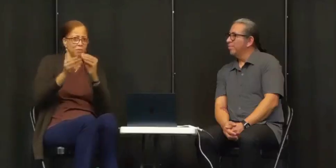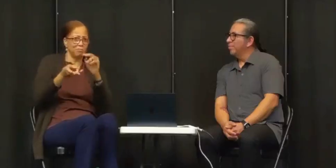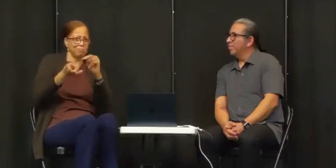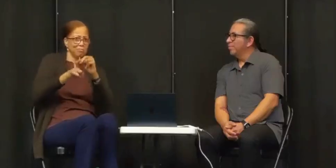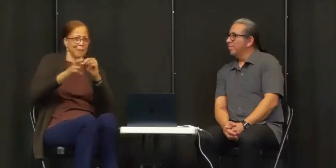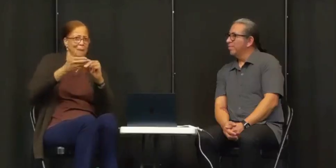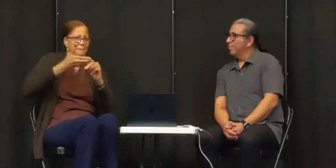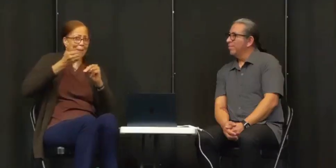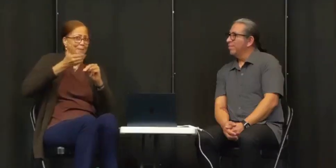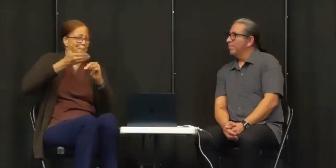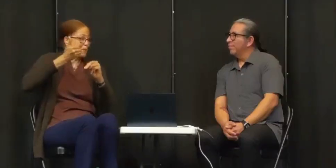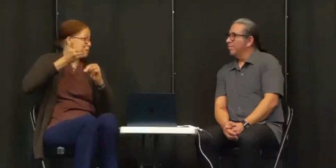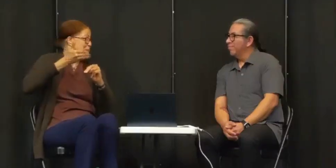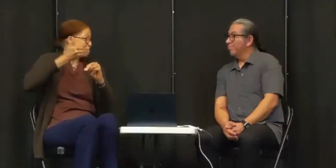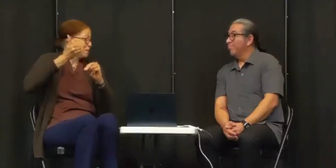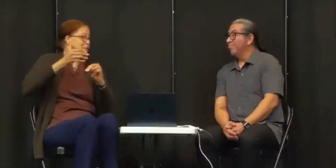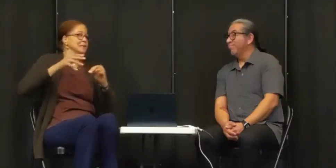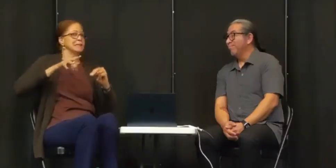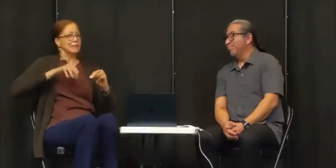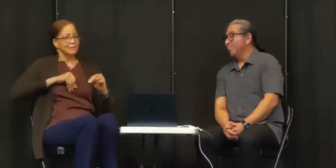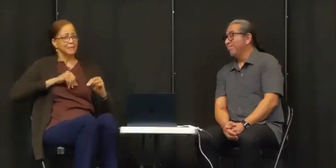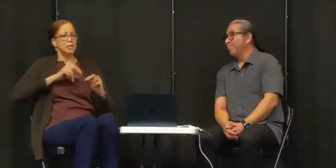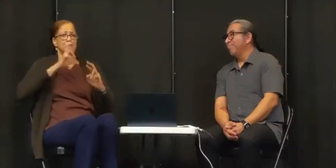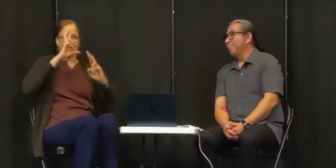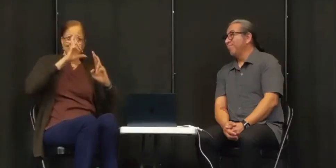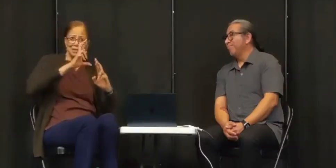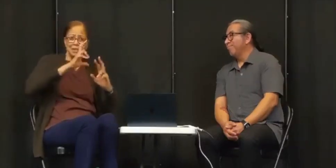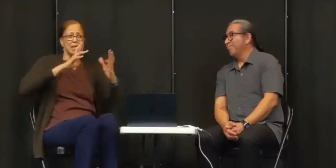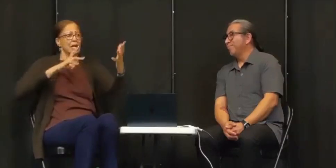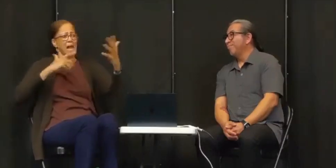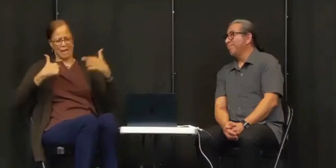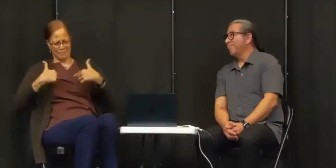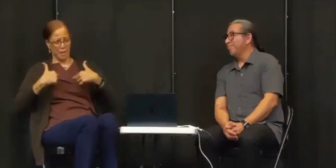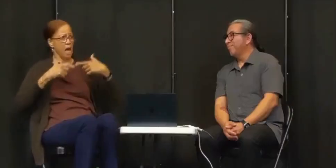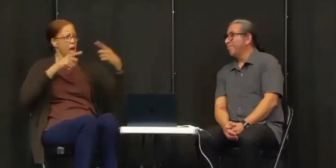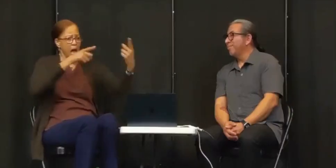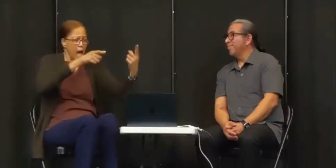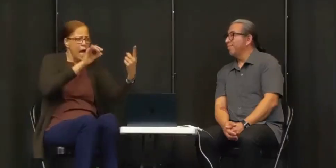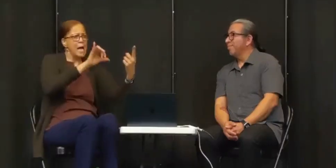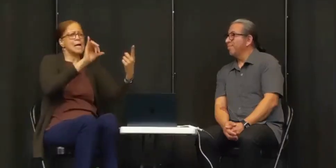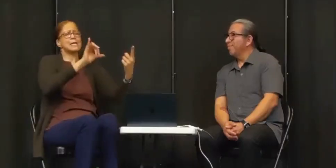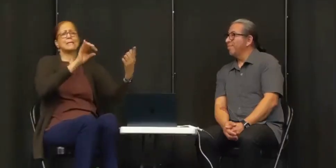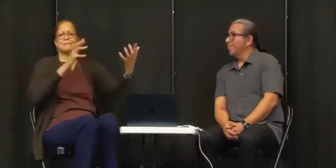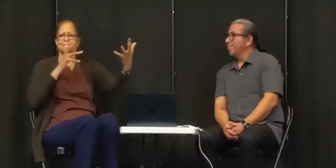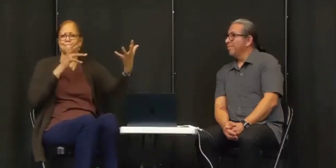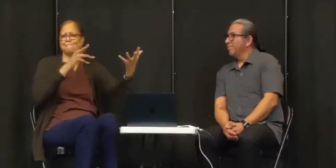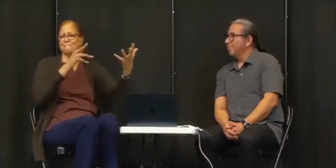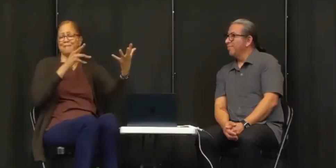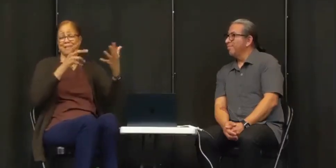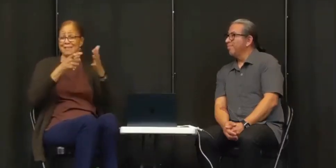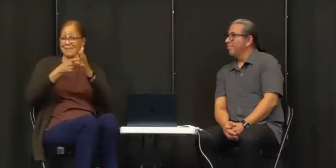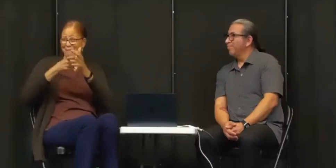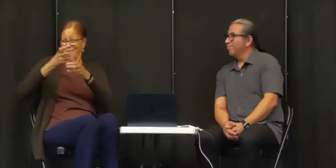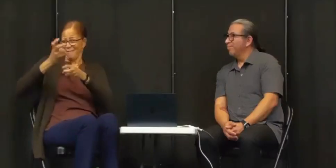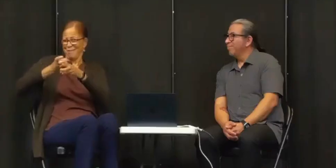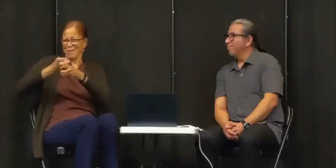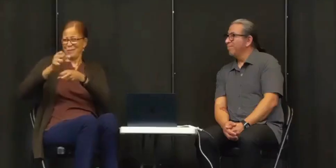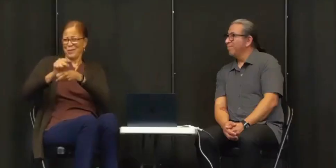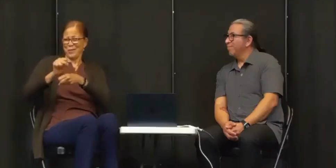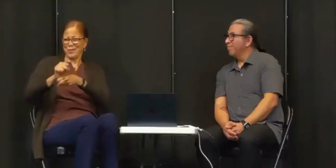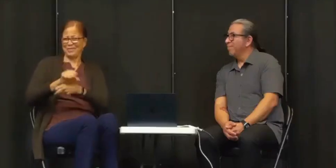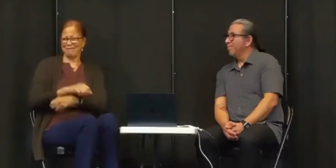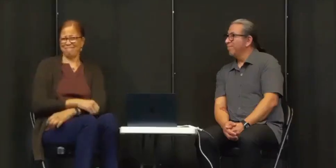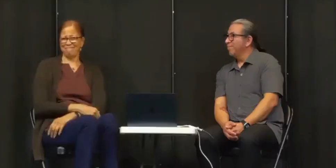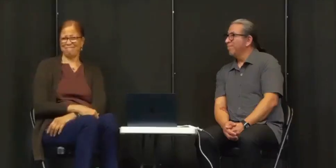other grace, it's going to get better and better every year. Be respectful, be accepting, understand that there's give and